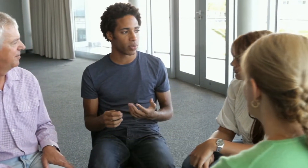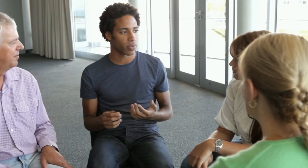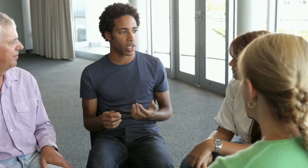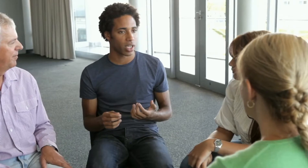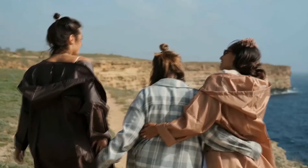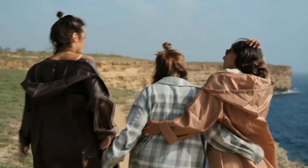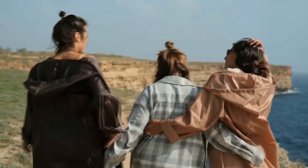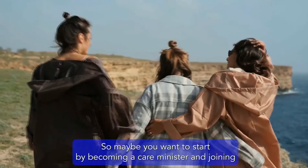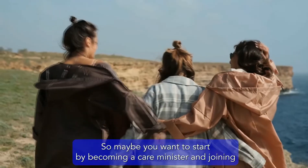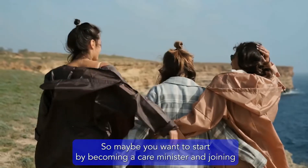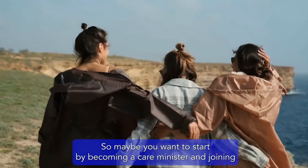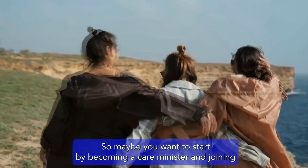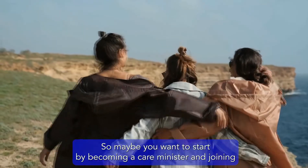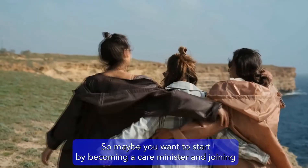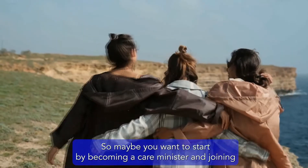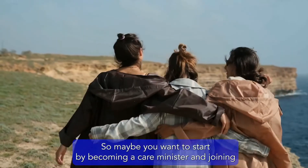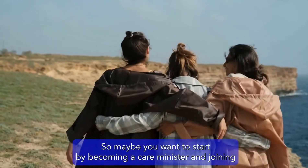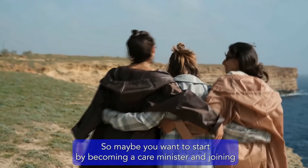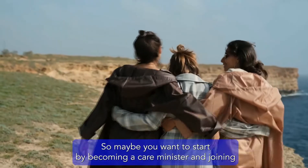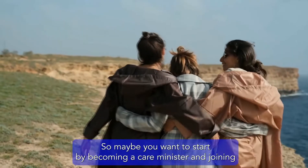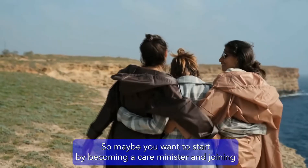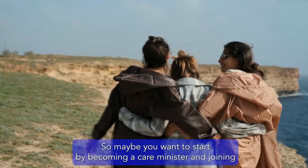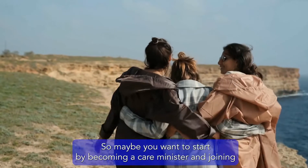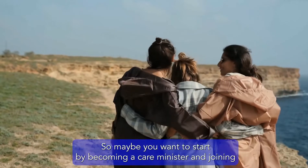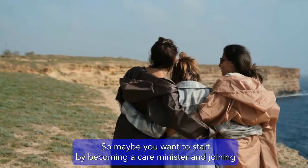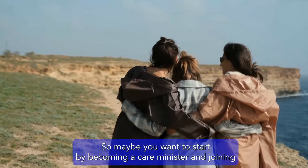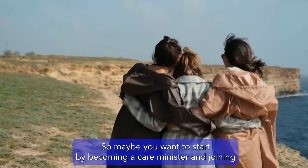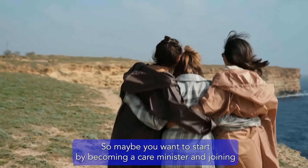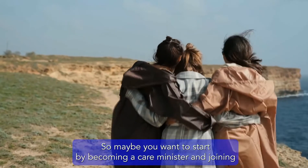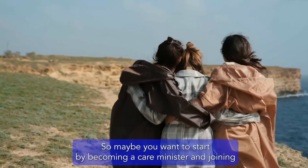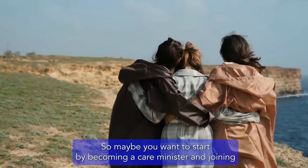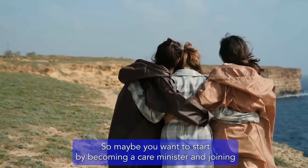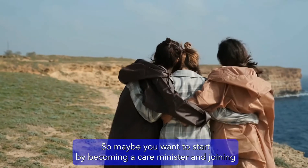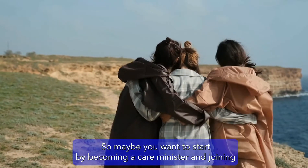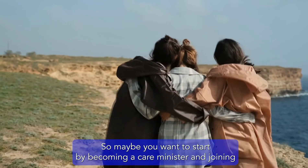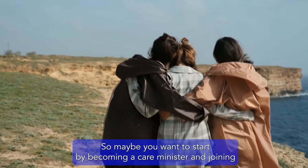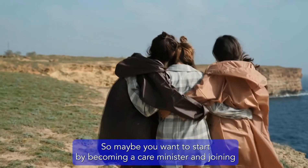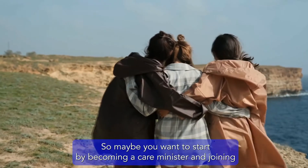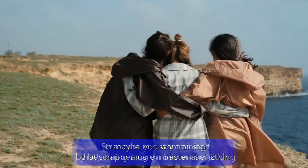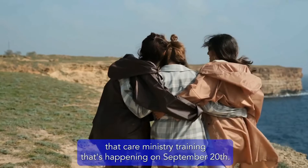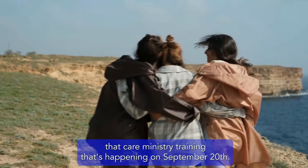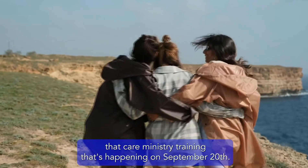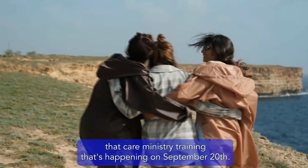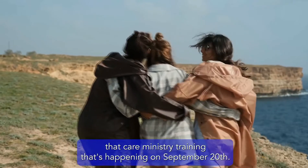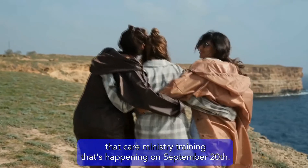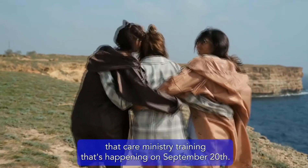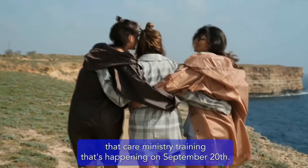fall. So maybe you want to start by becoming a care minister